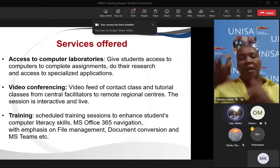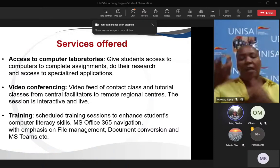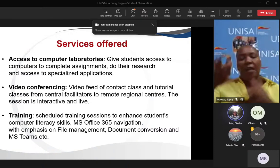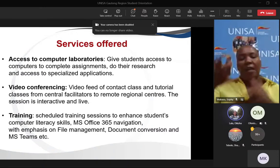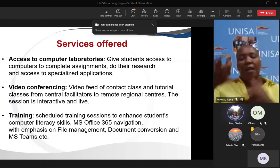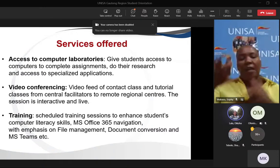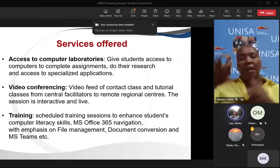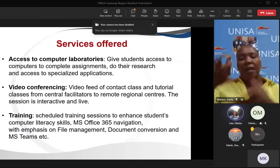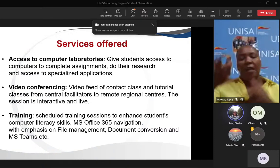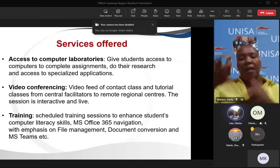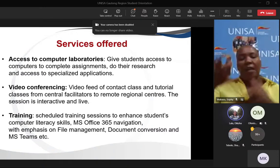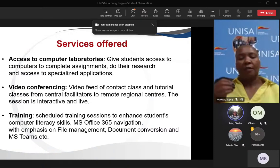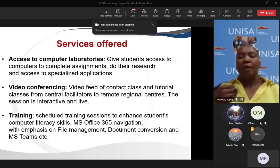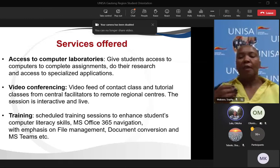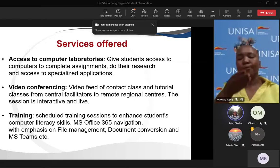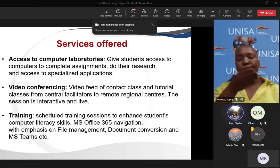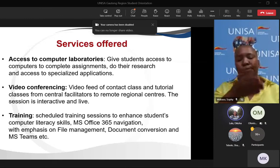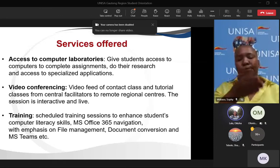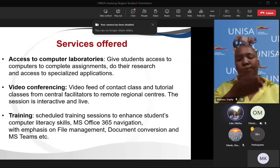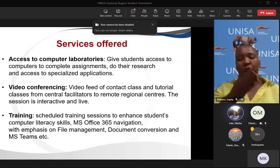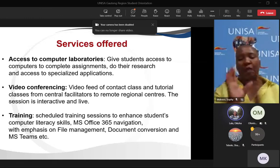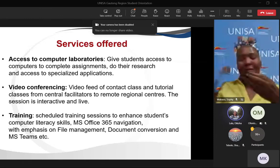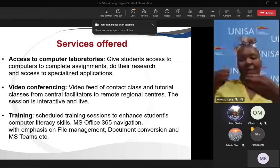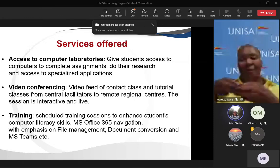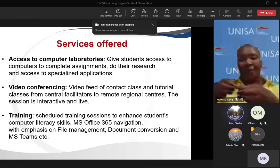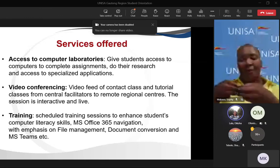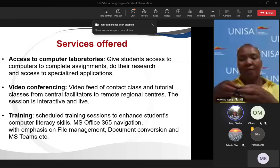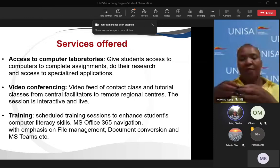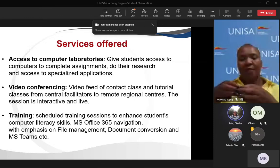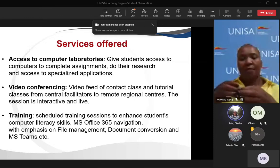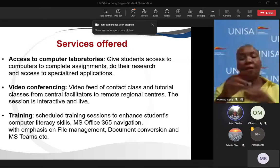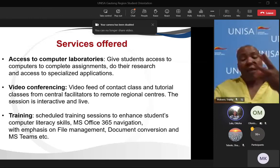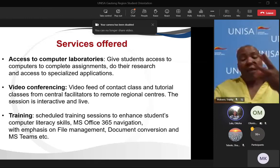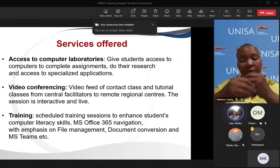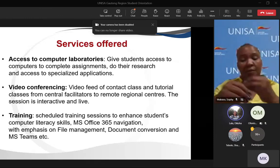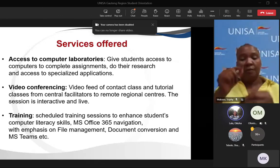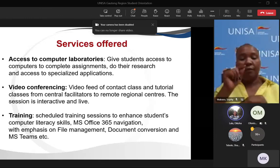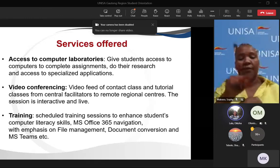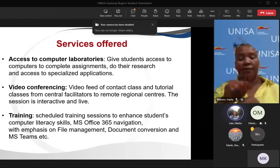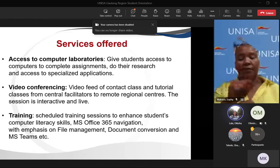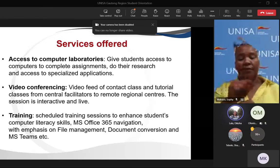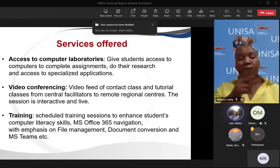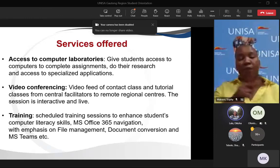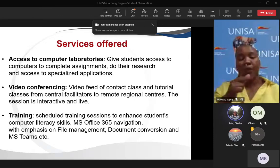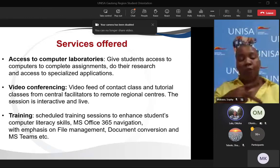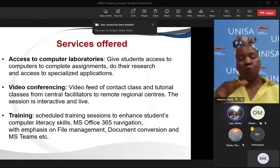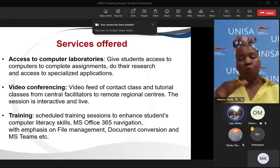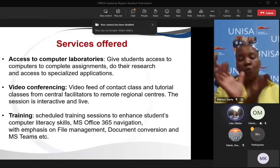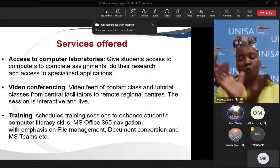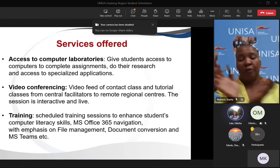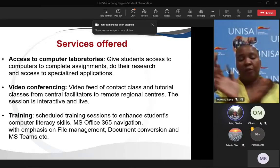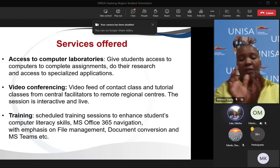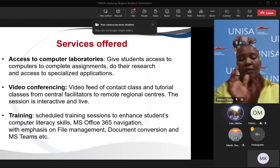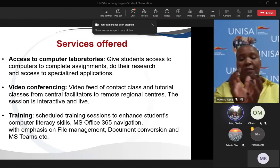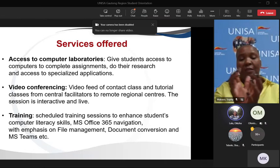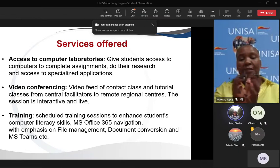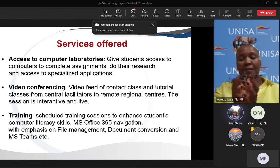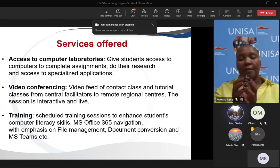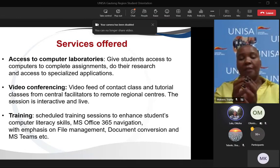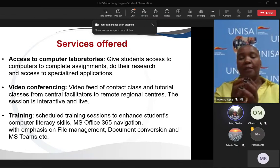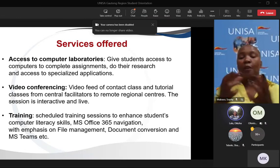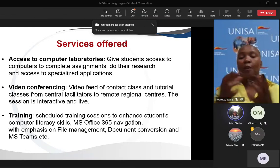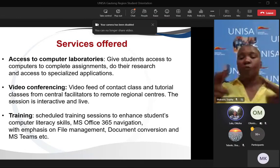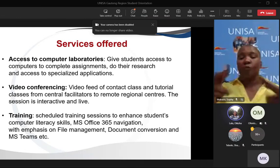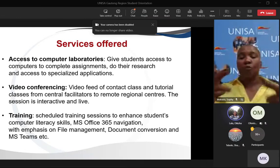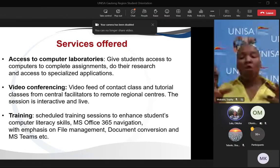at various regional service centers enhance in addition to the video conferencing facilities we also